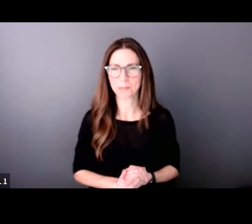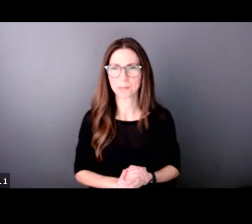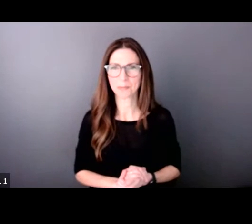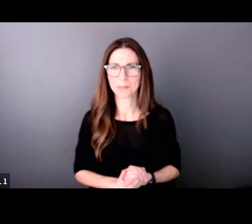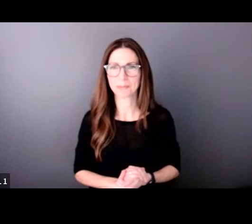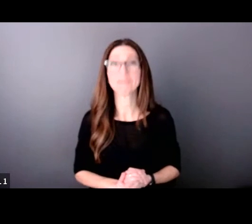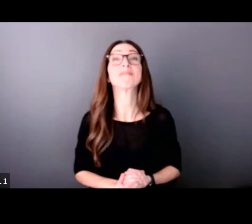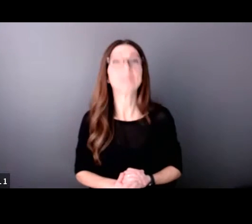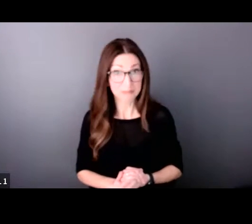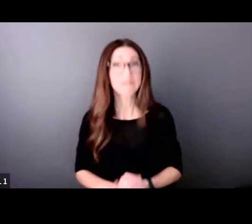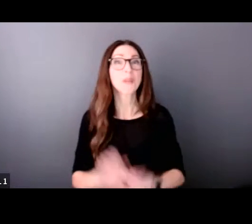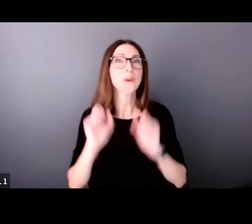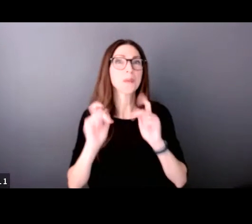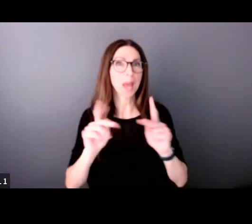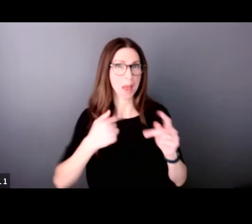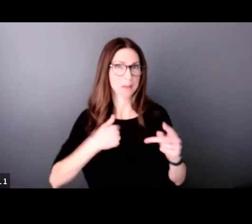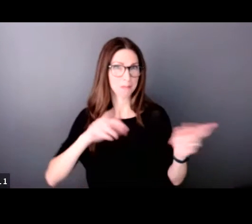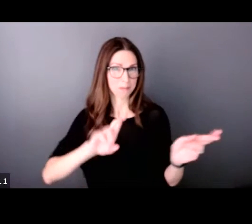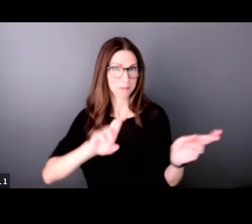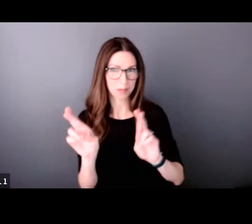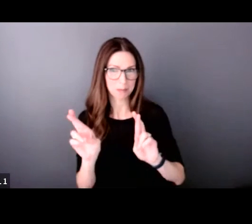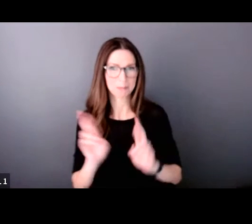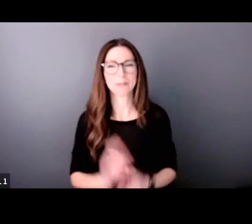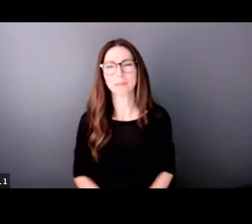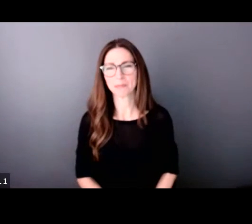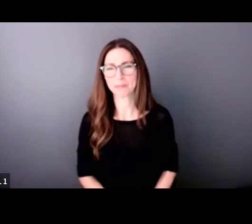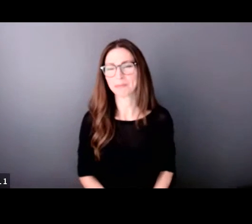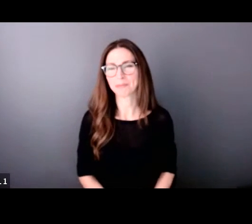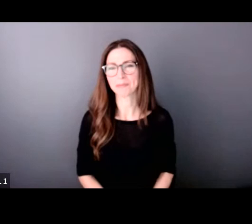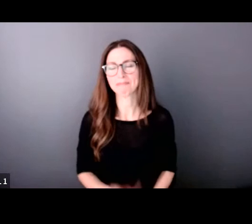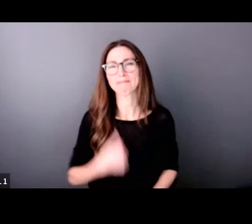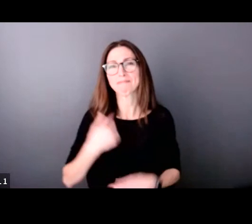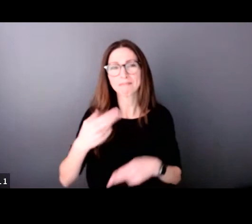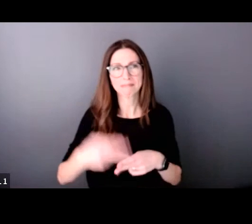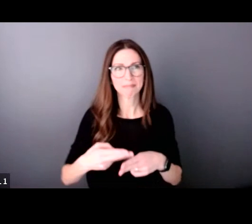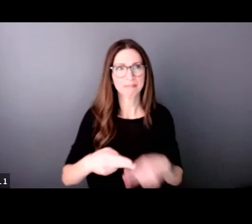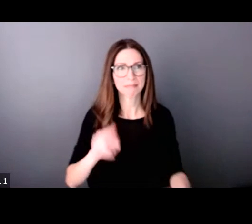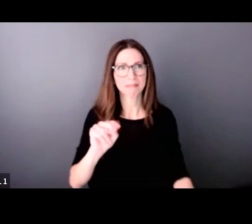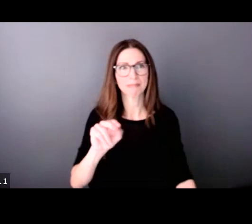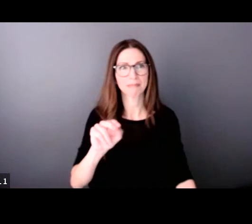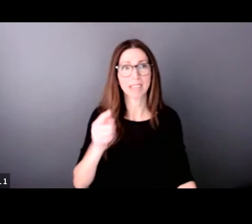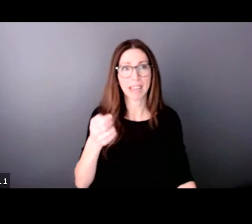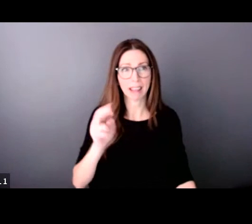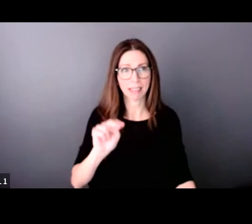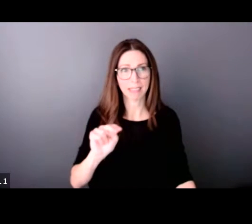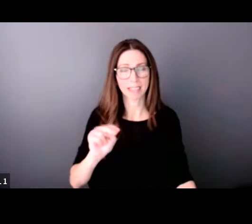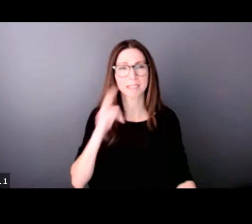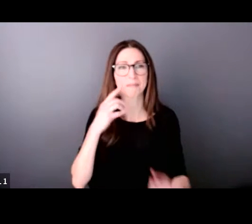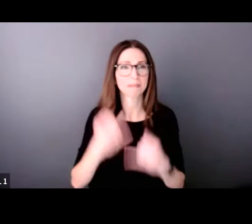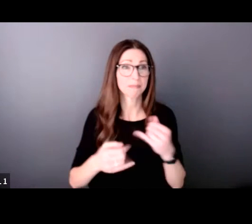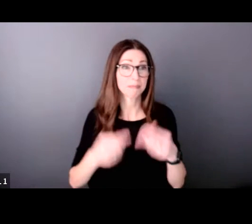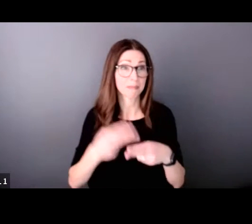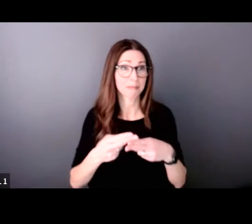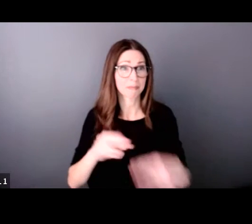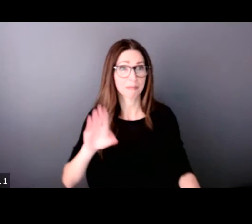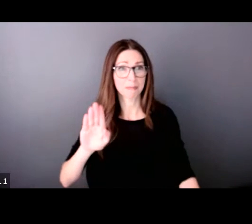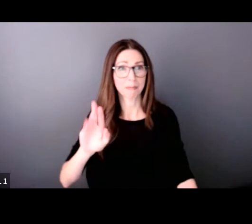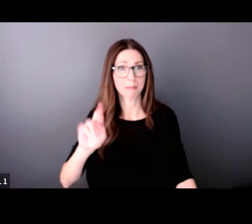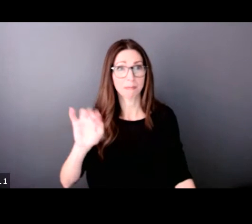Okay, what's going on? My name is Nathan Brinklow. I'm going to be speaking a combination of Mohawk and